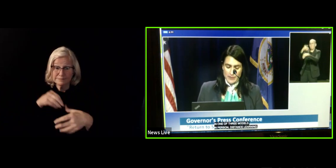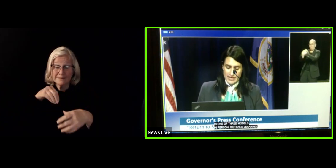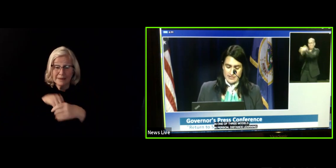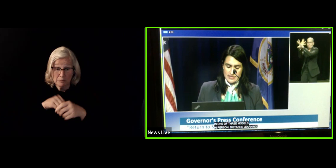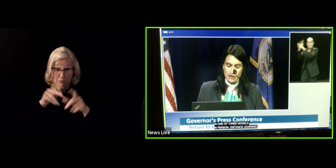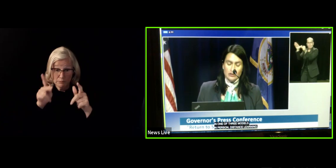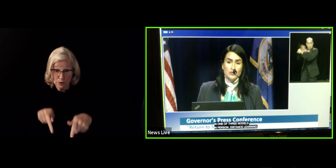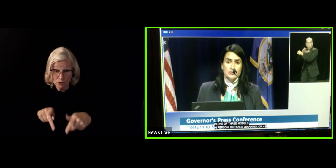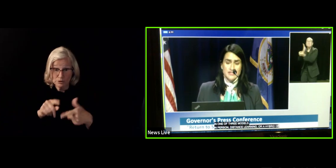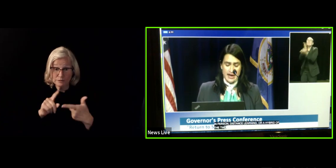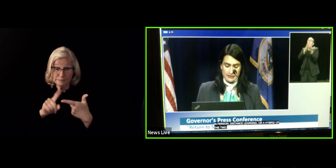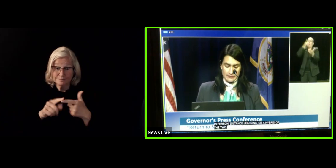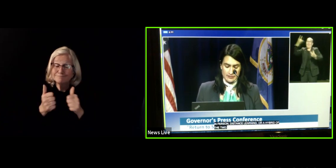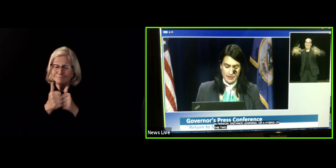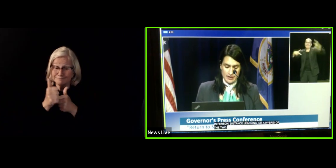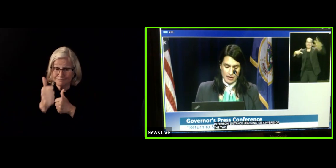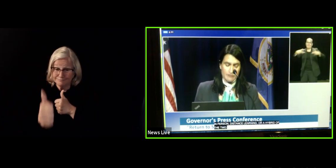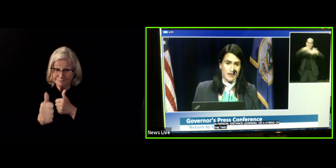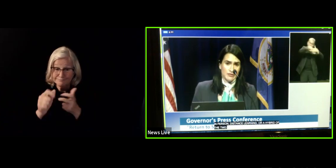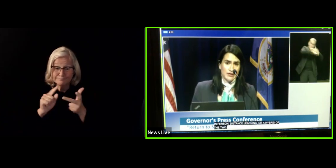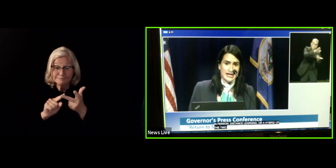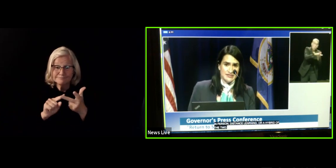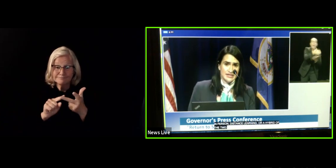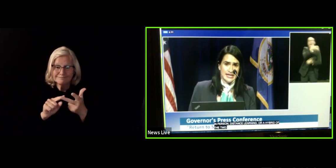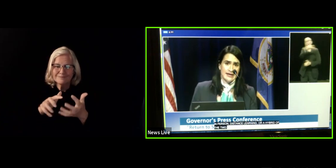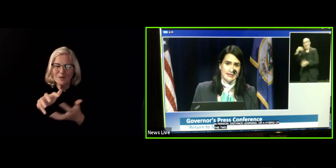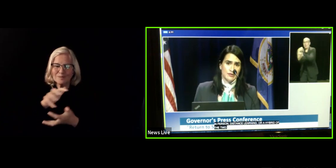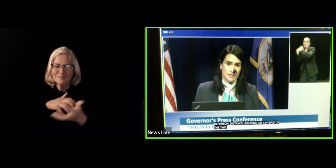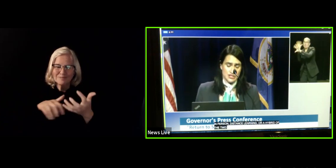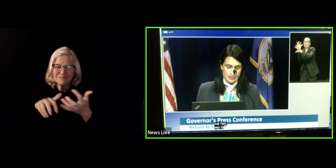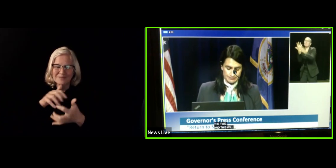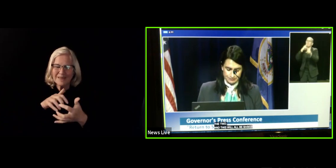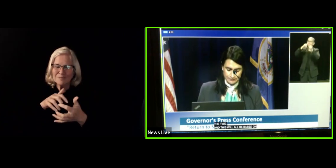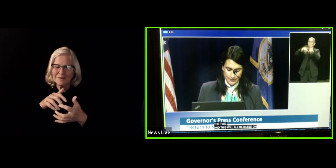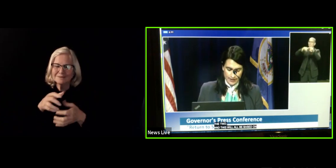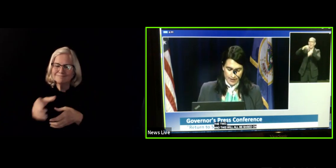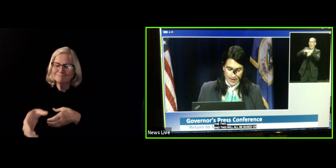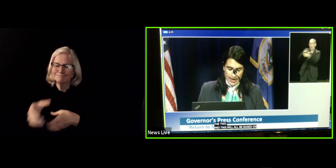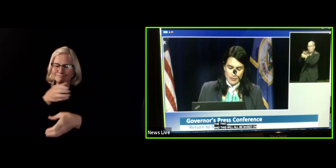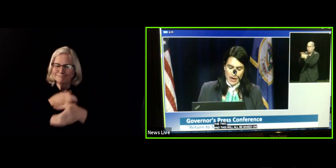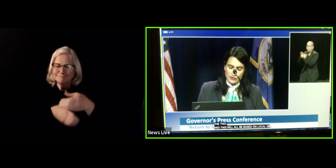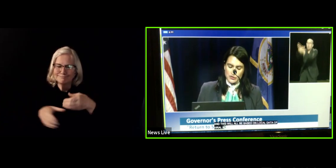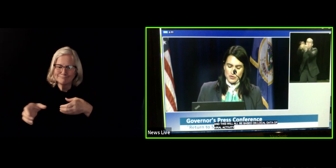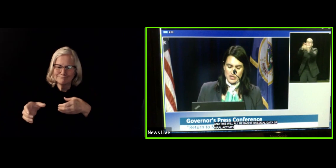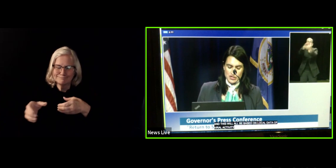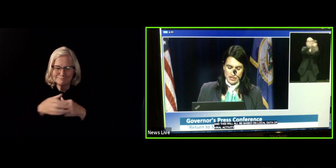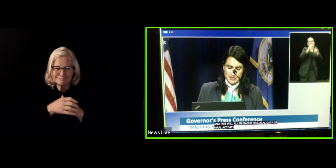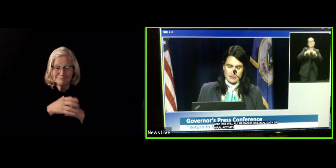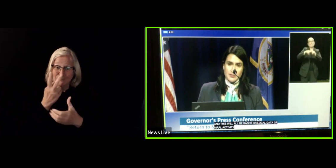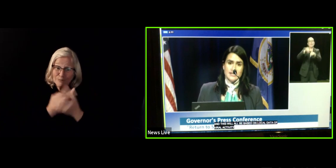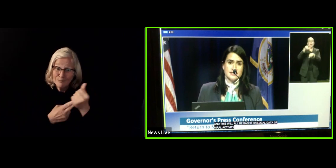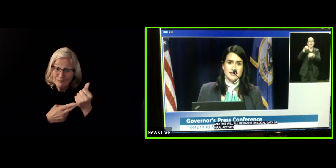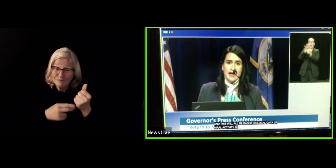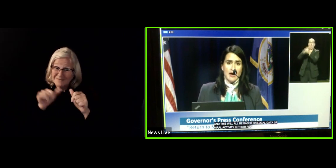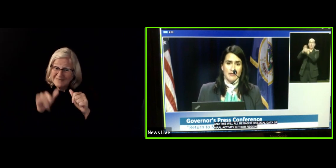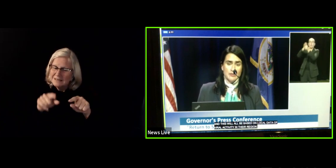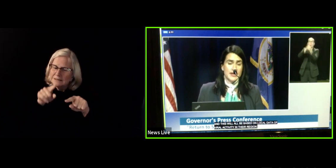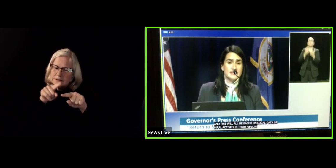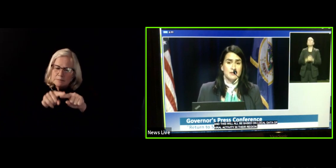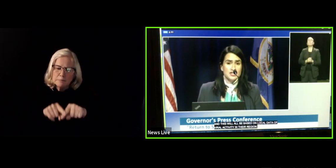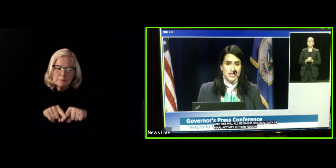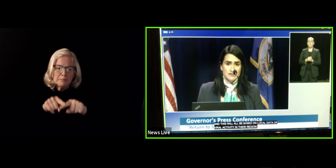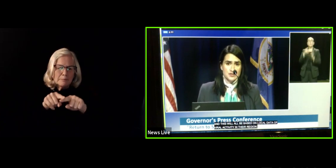be based on local data of viral activity in their region. And the model used may shift based on how